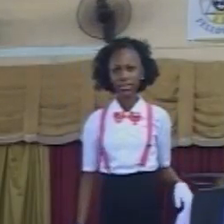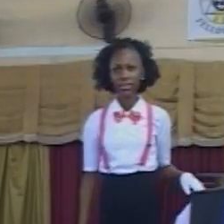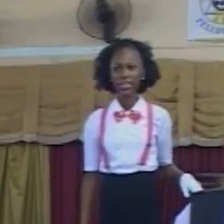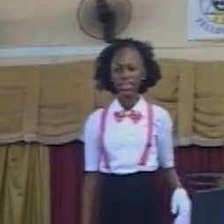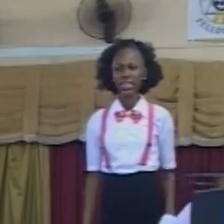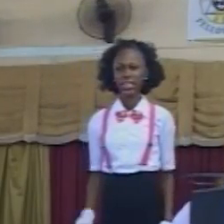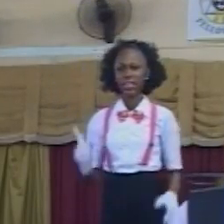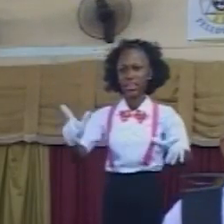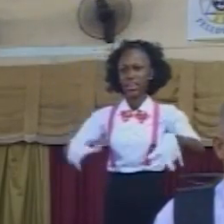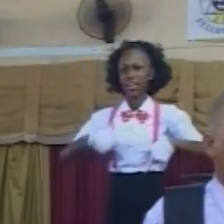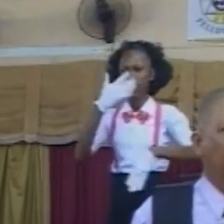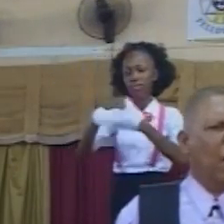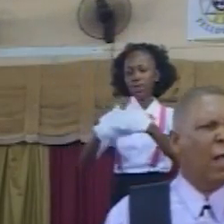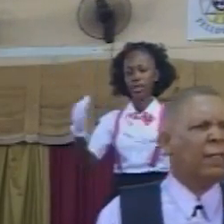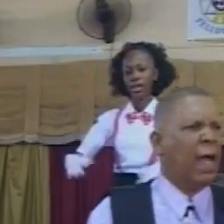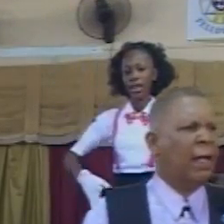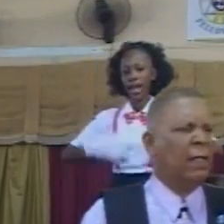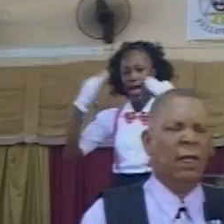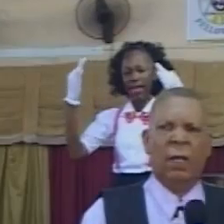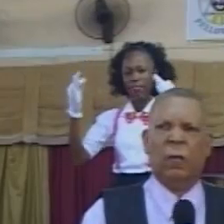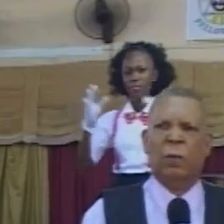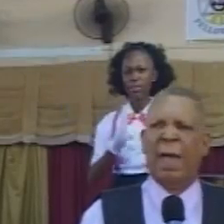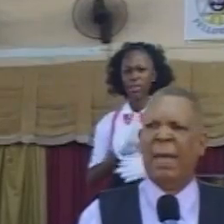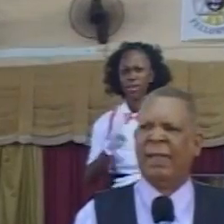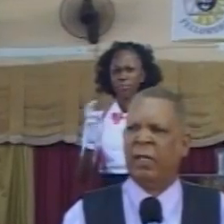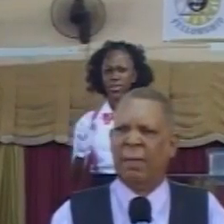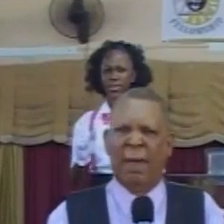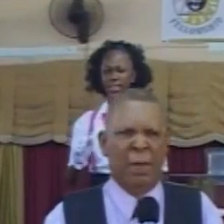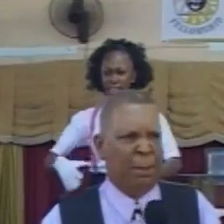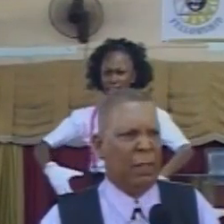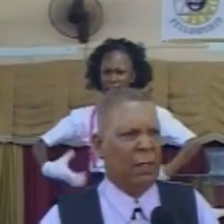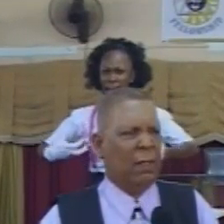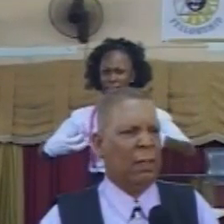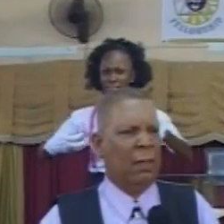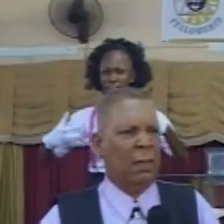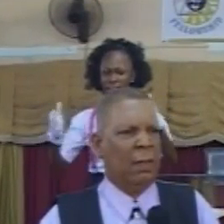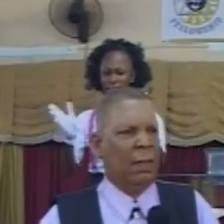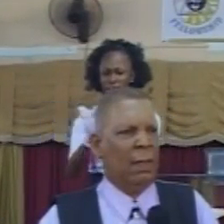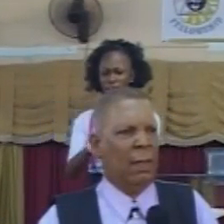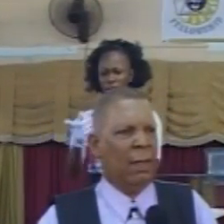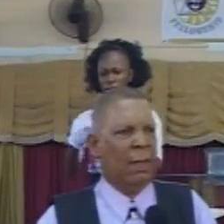You live all your life being hostile to my message and my people.